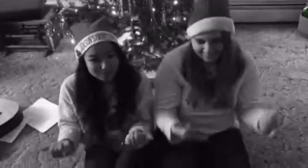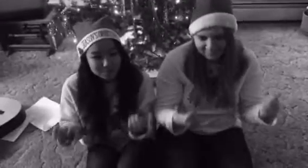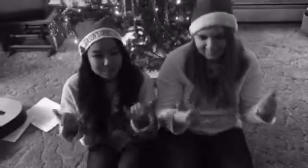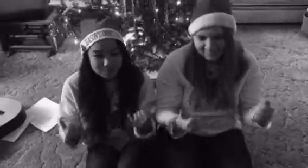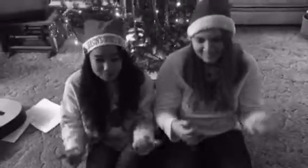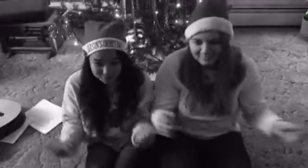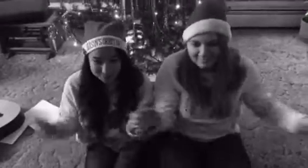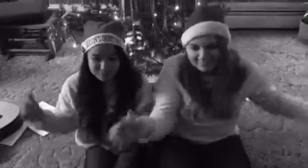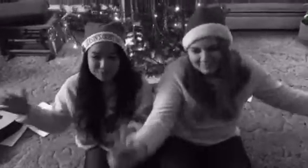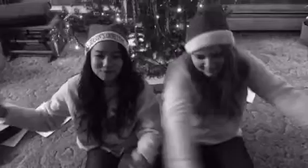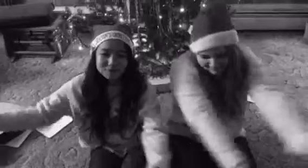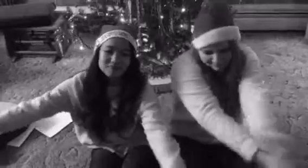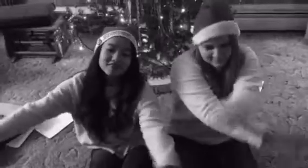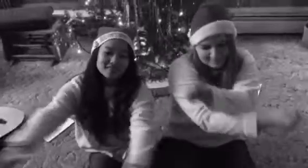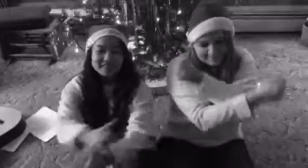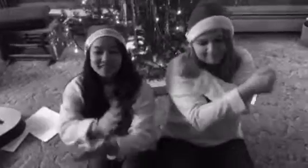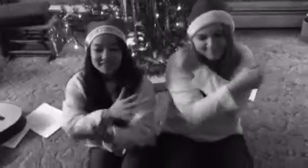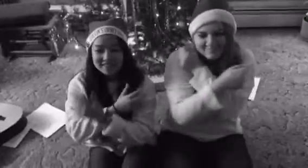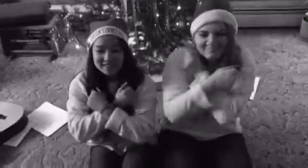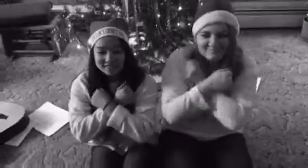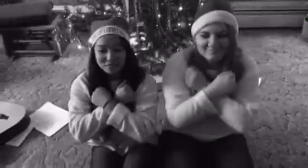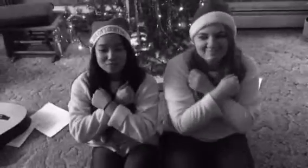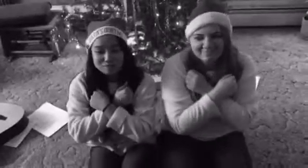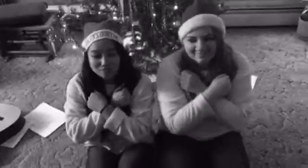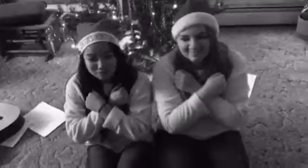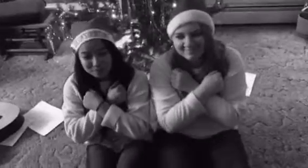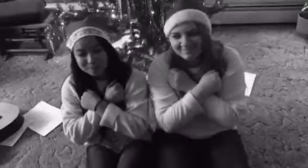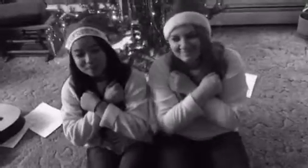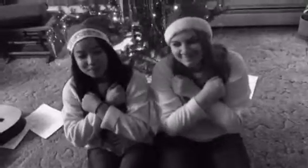Take me into your loving arms arms